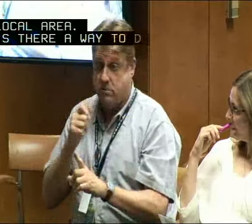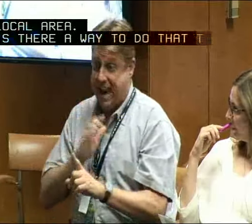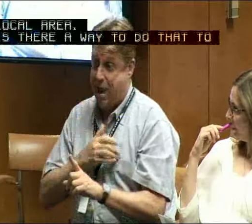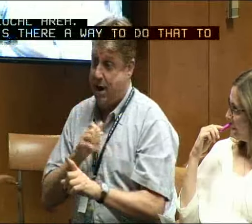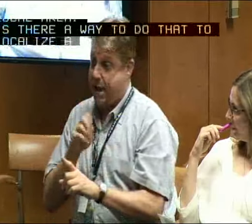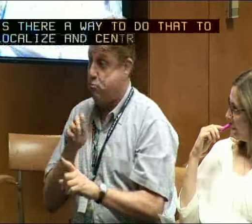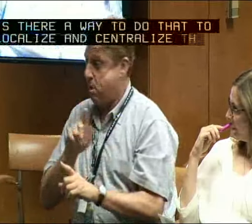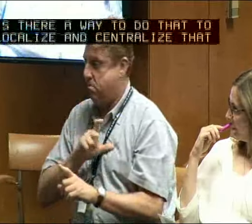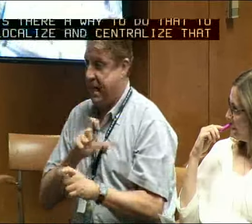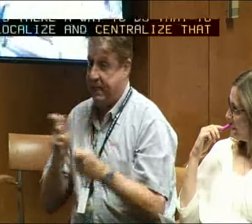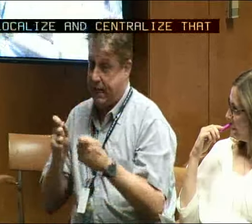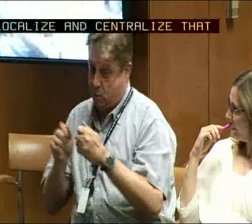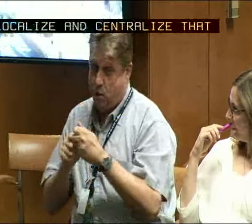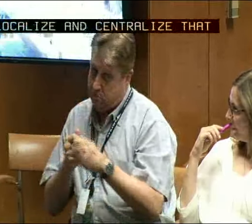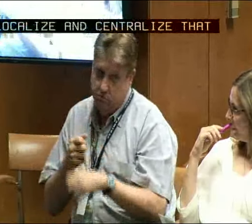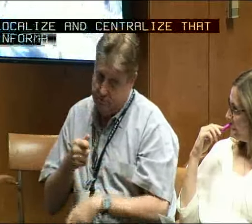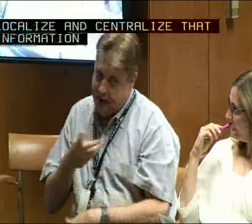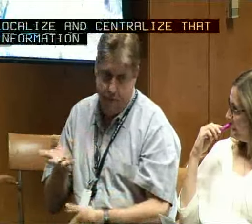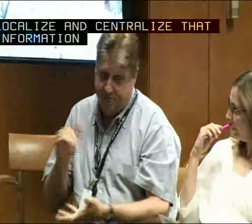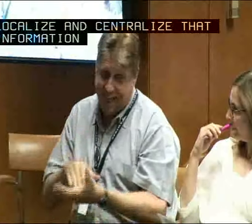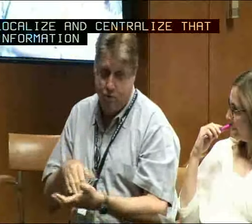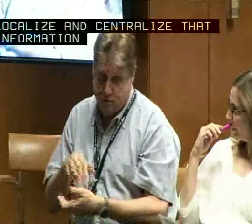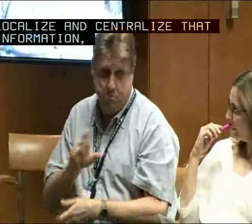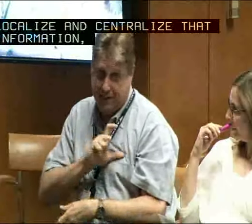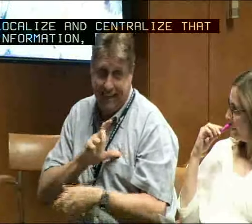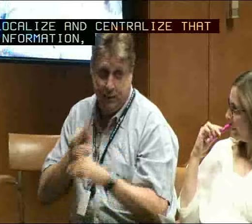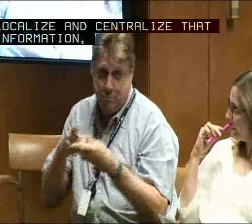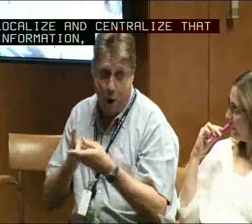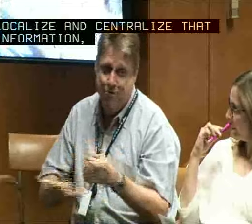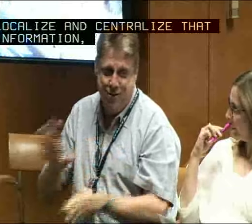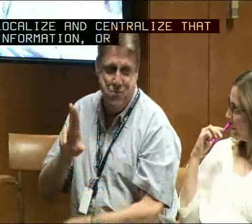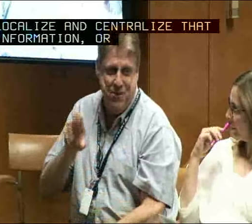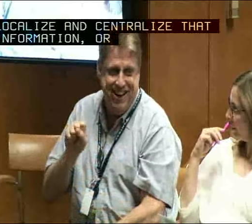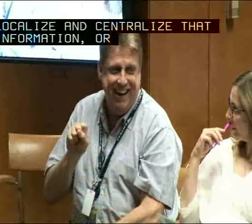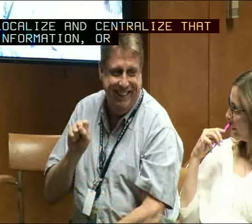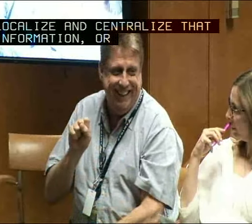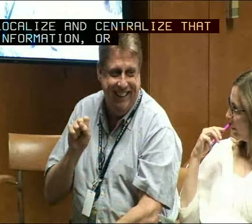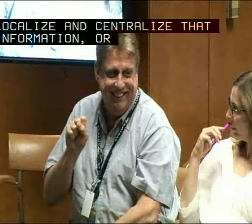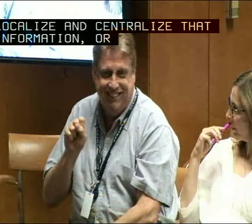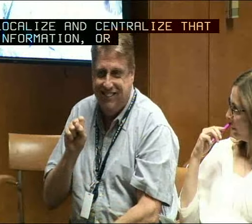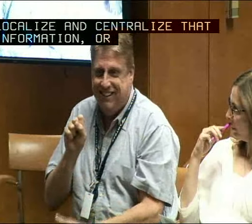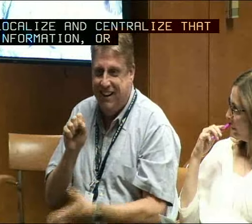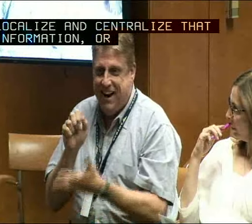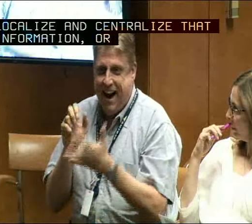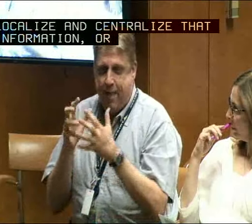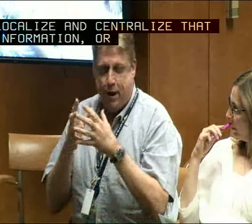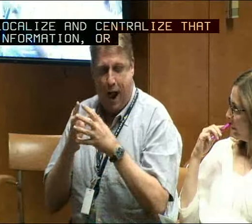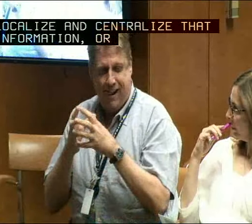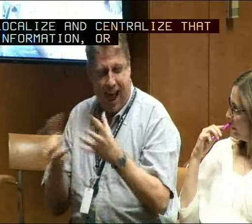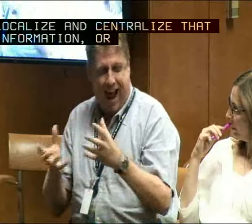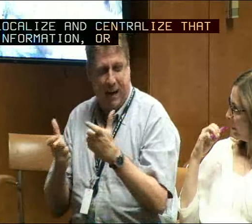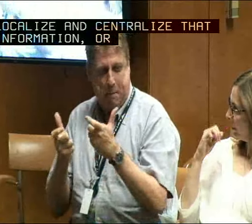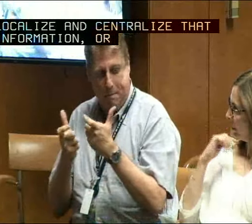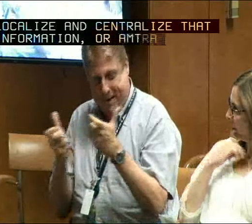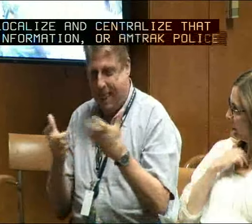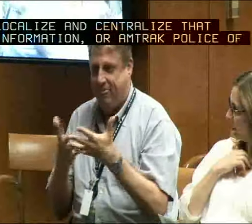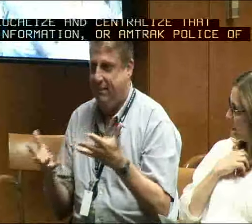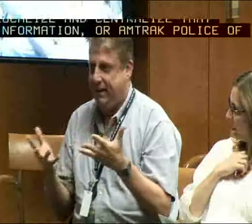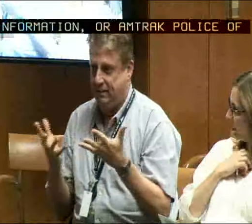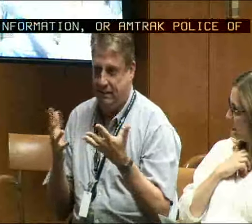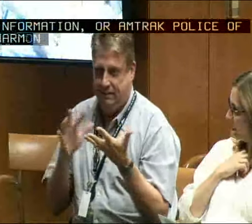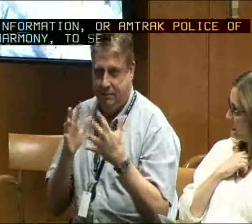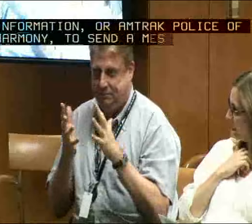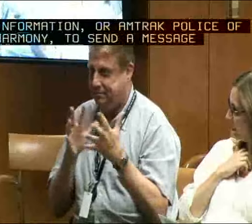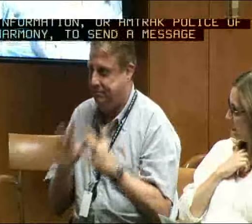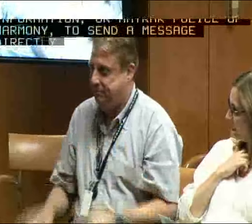Police Department, to send a message directly to a small group of people? We have many train stations